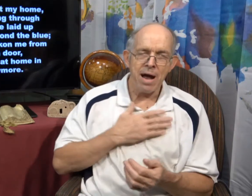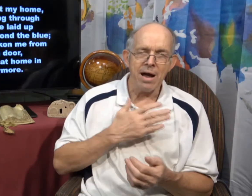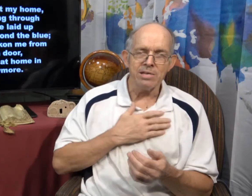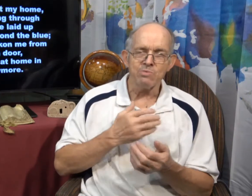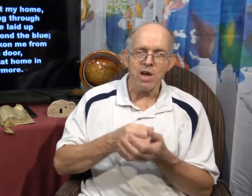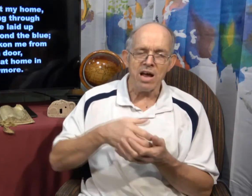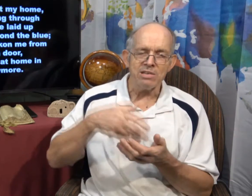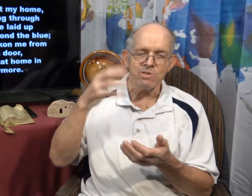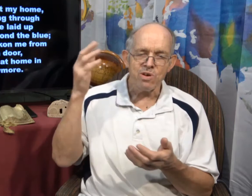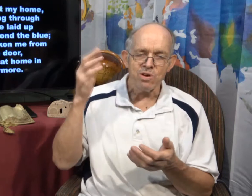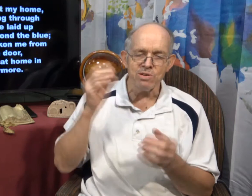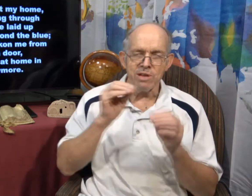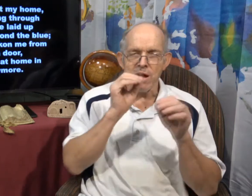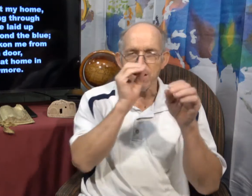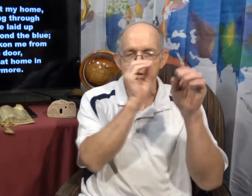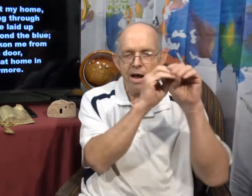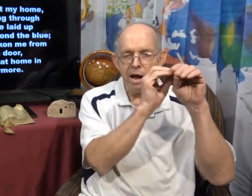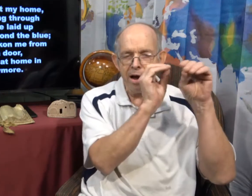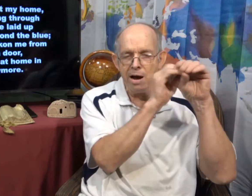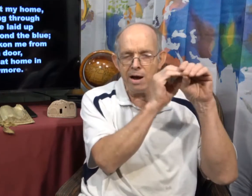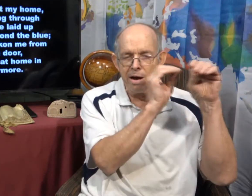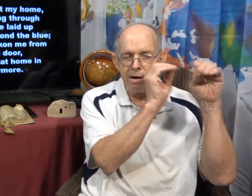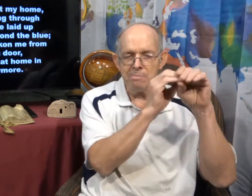my dragon leg